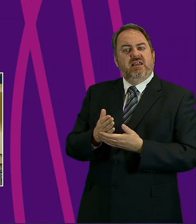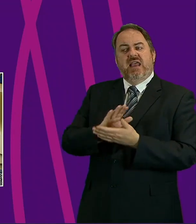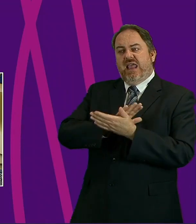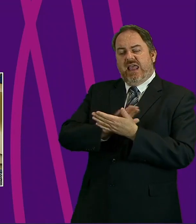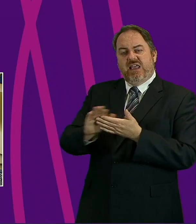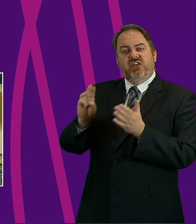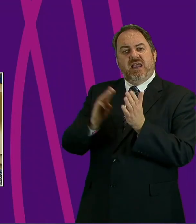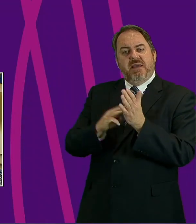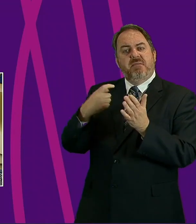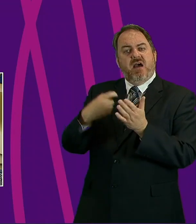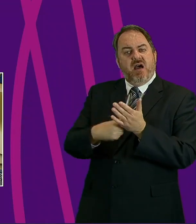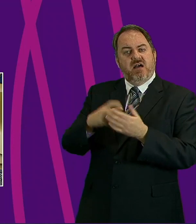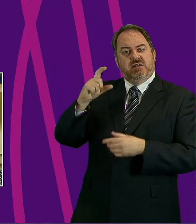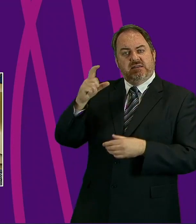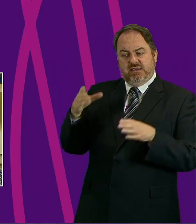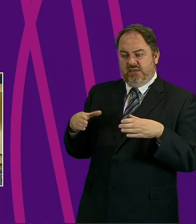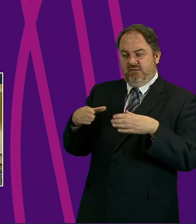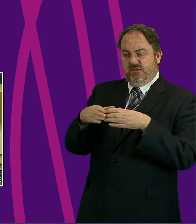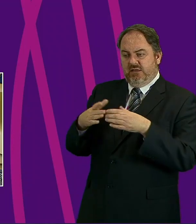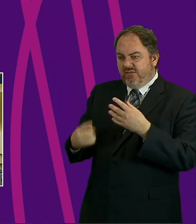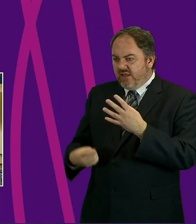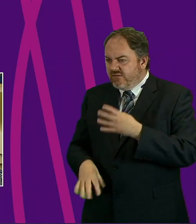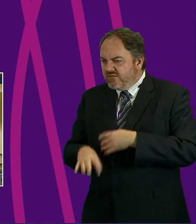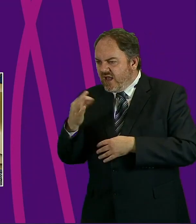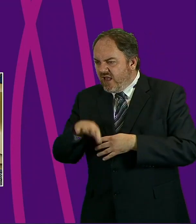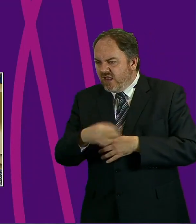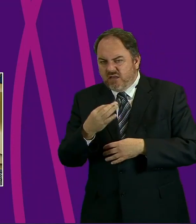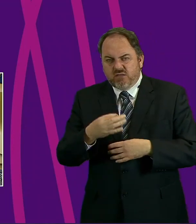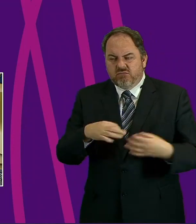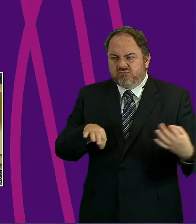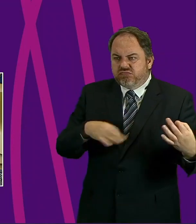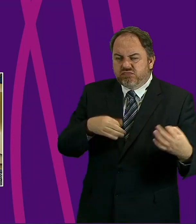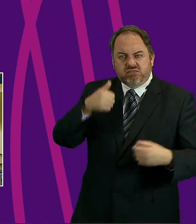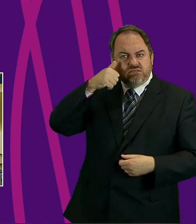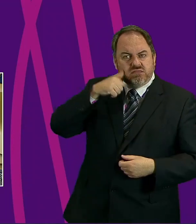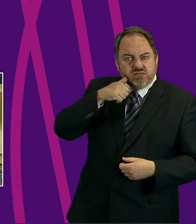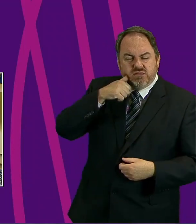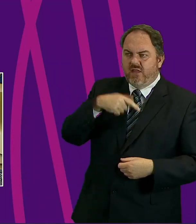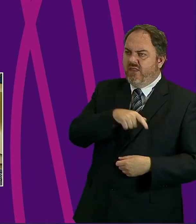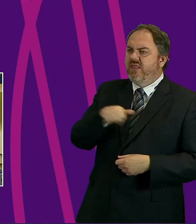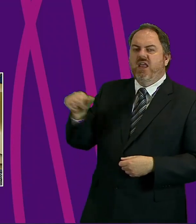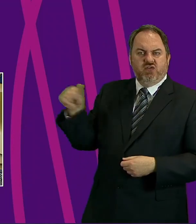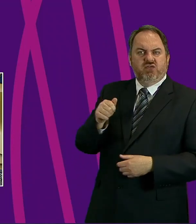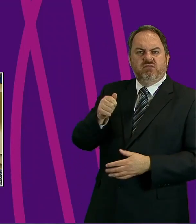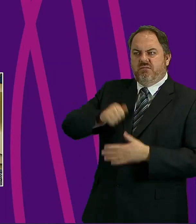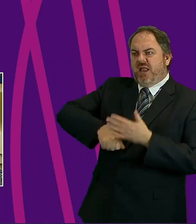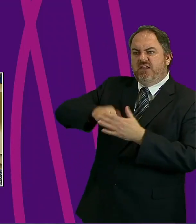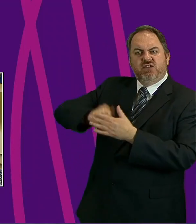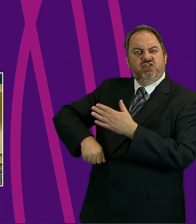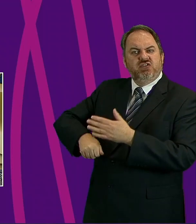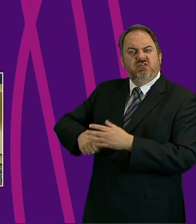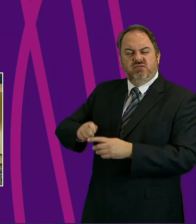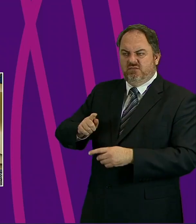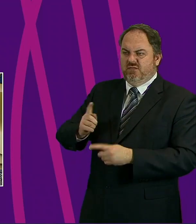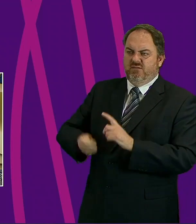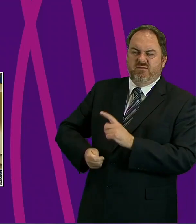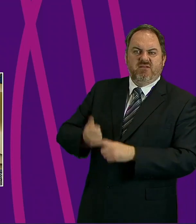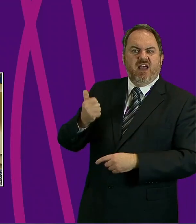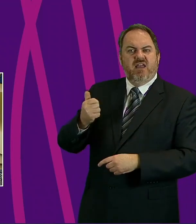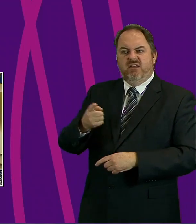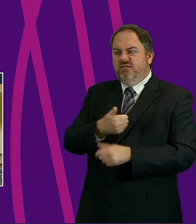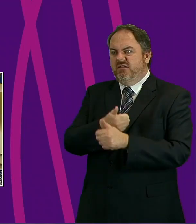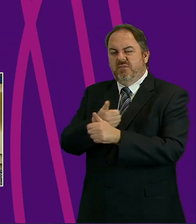a matter for HMRC in terms of the monitoring and any penalties to apply there. The Parliament this afternoon, I know in the